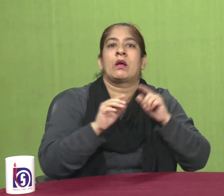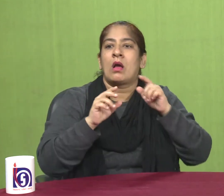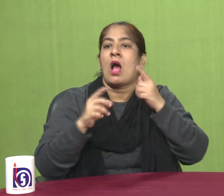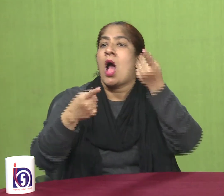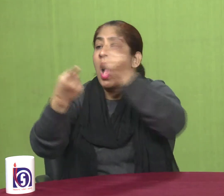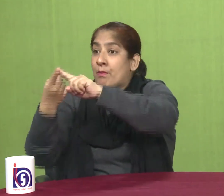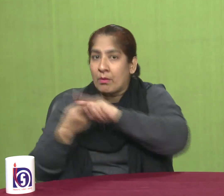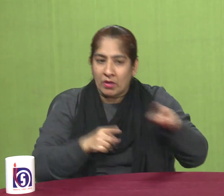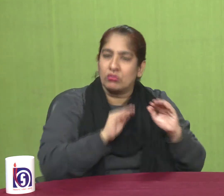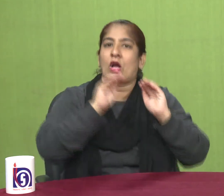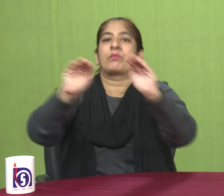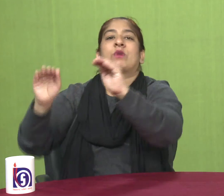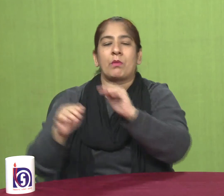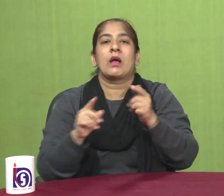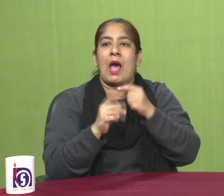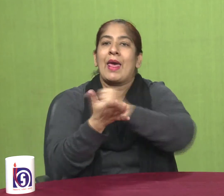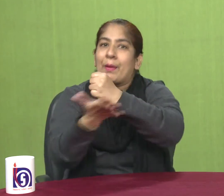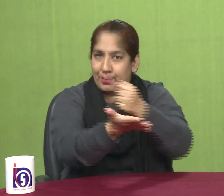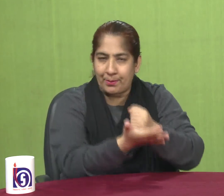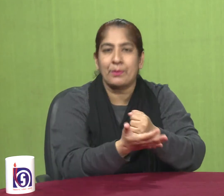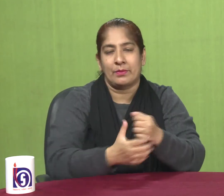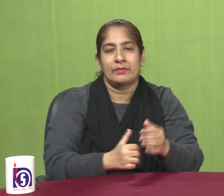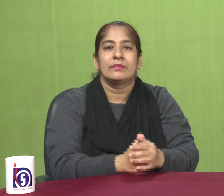Internationally, it supports all the trades.